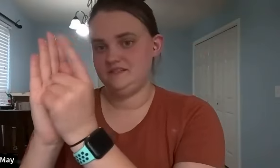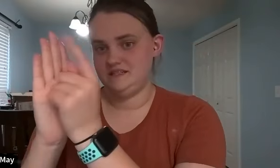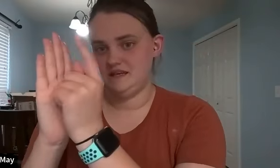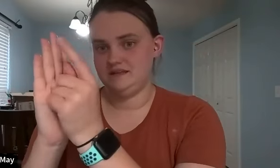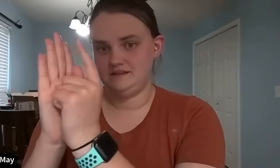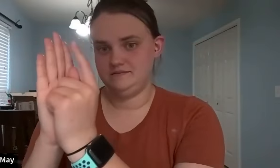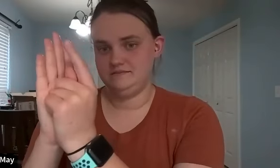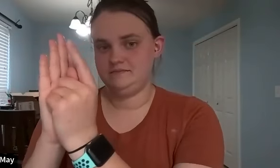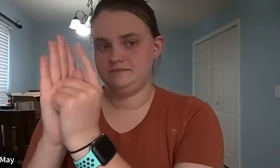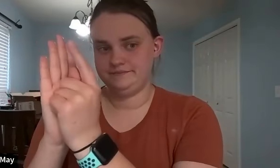Seconds.